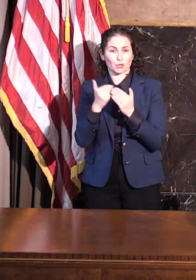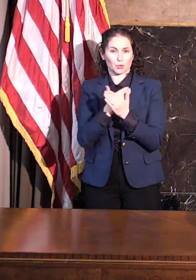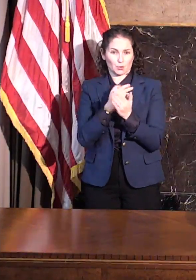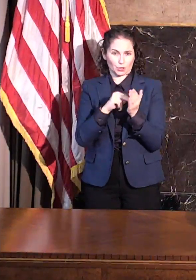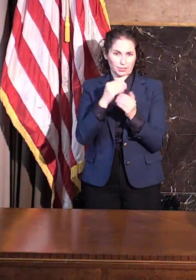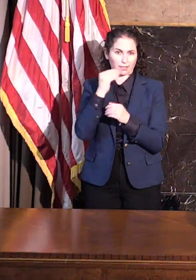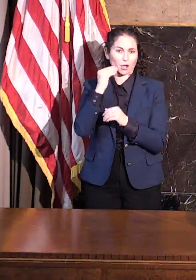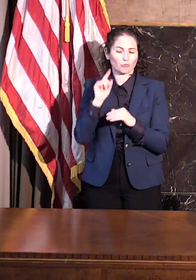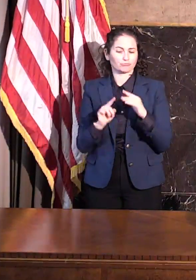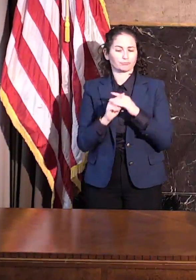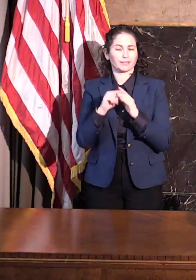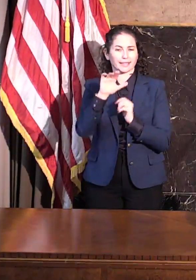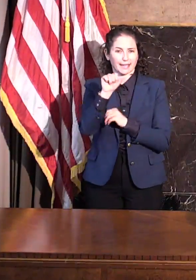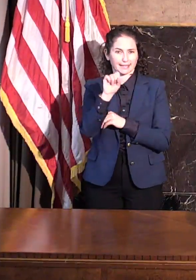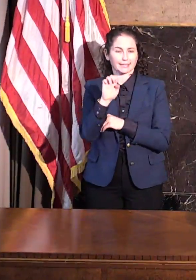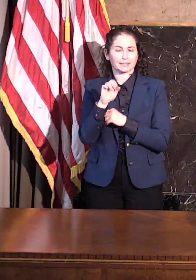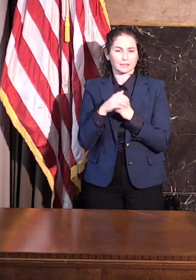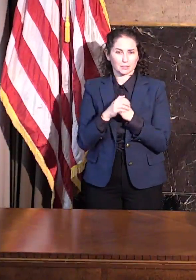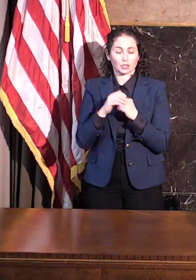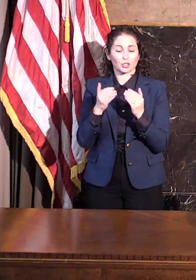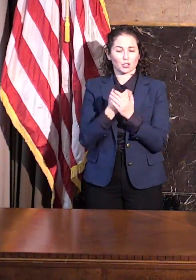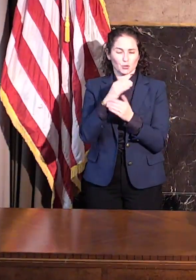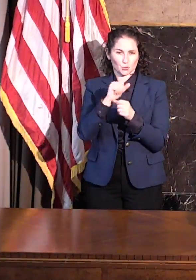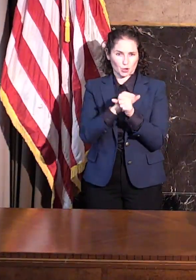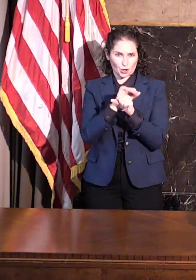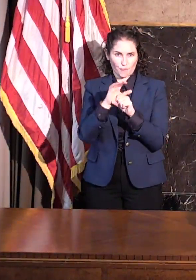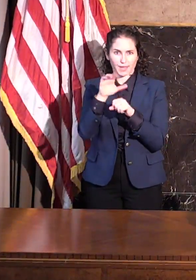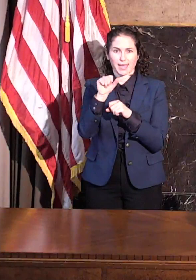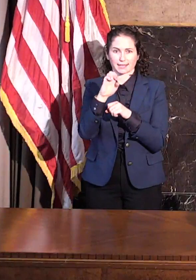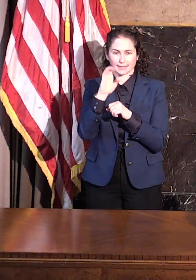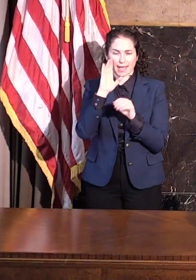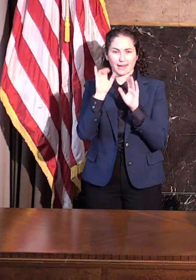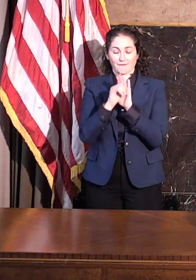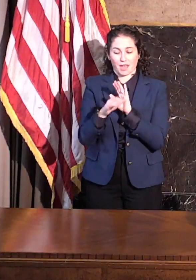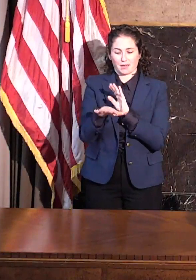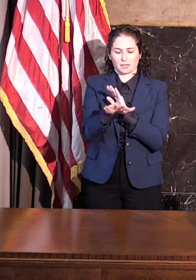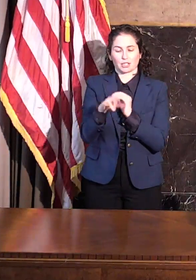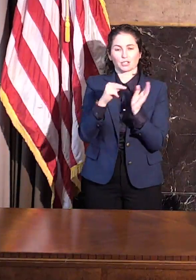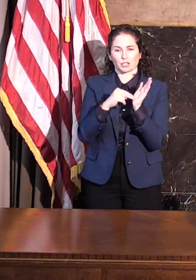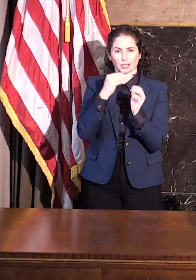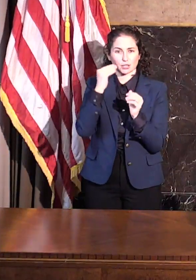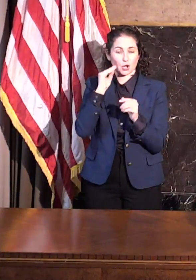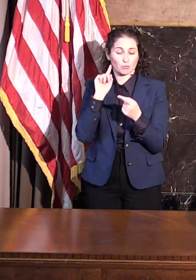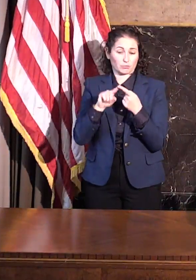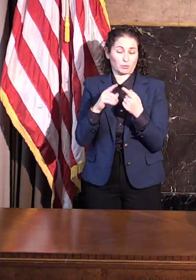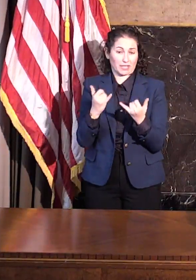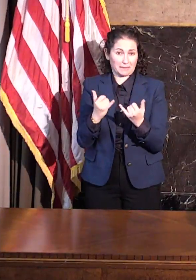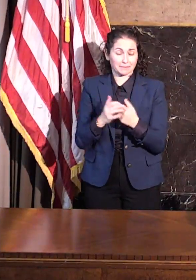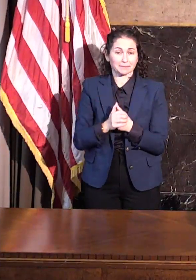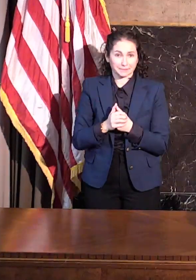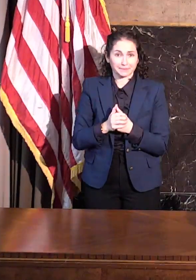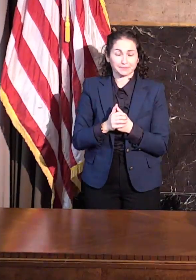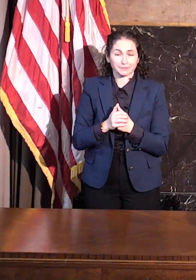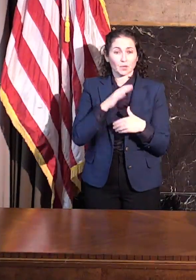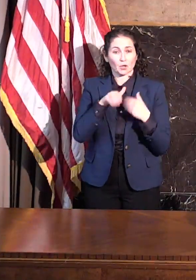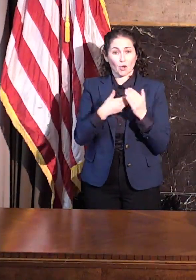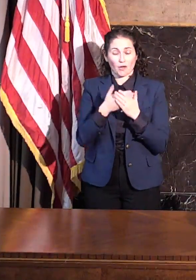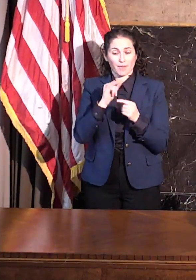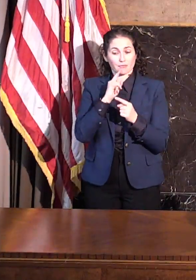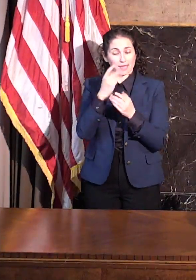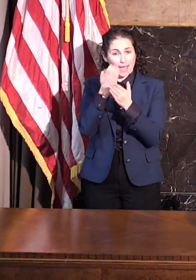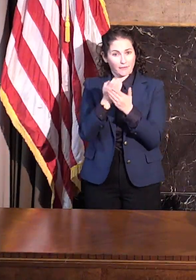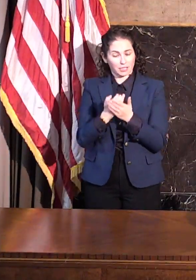below 500 since that first surge in March. We have the lowest percent positivity right now of 2.9%. And this past